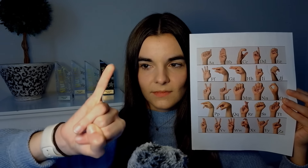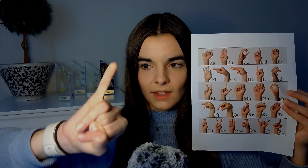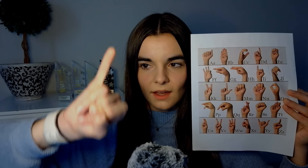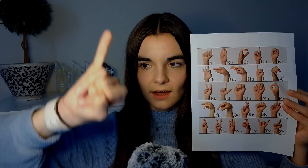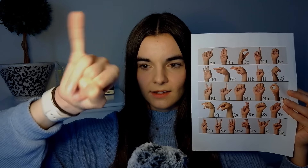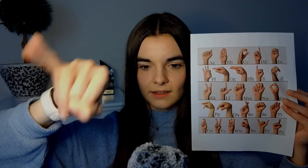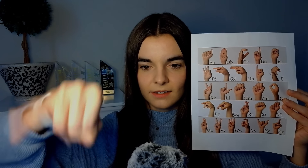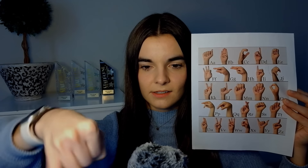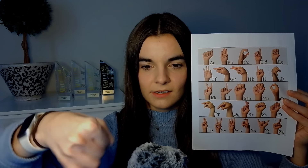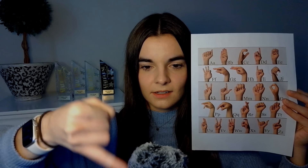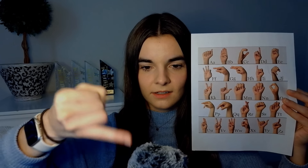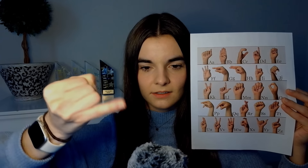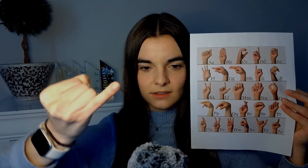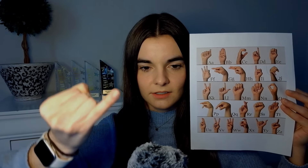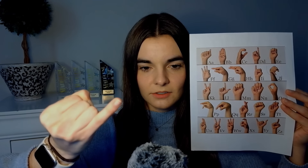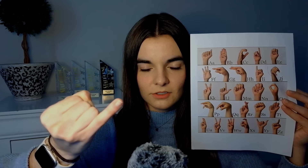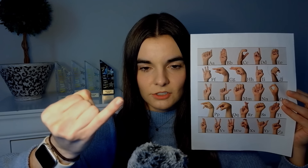I, J.